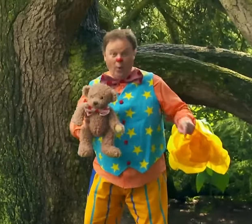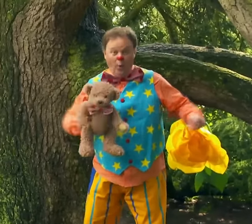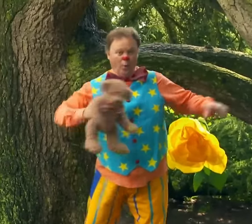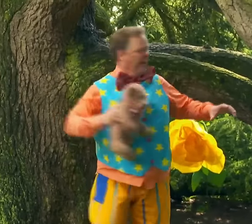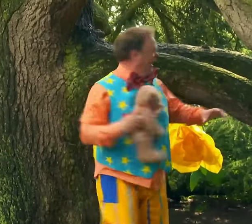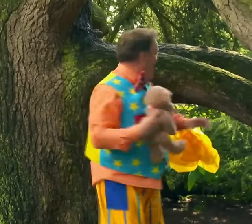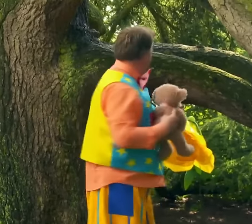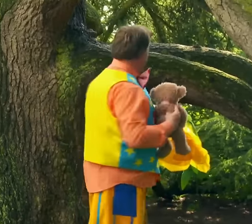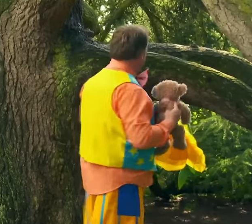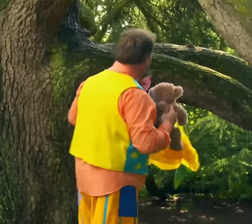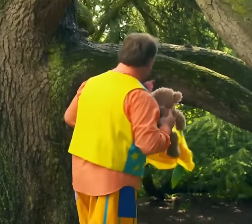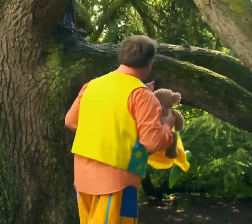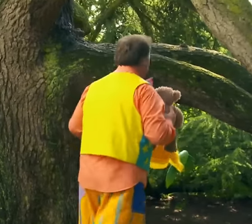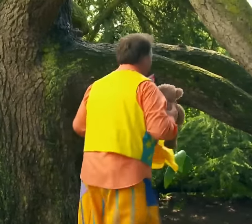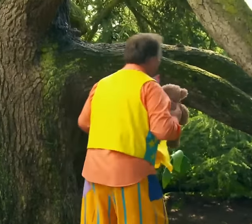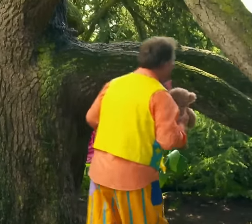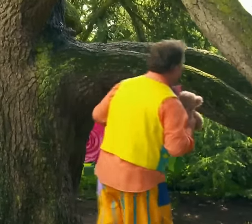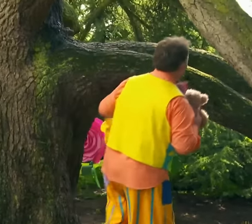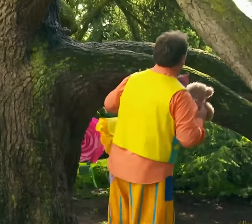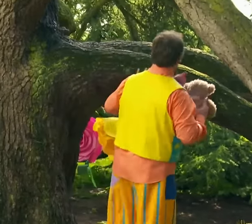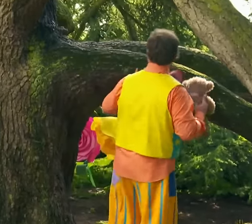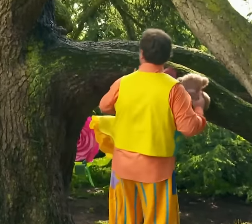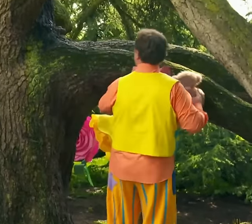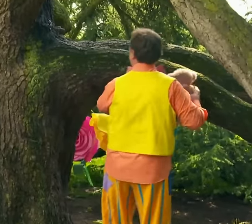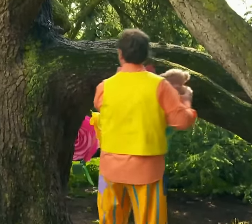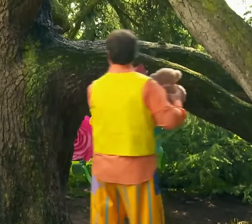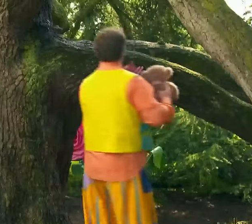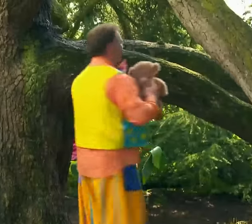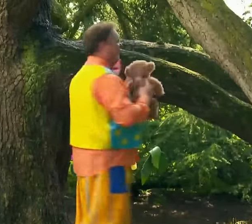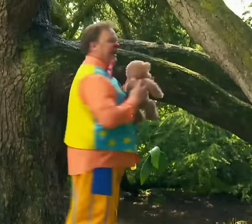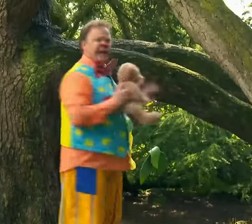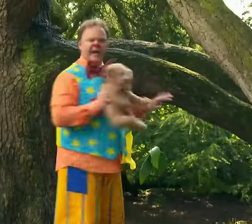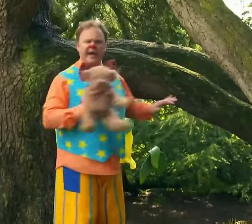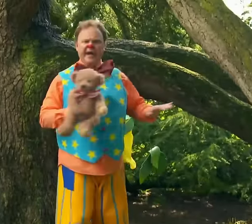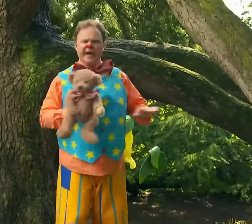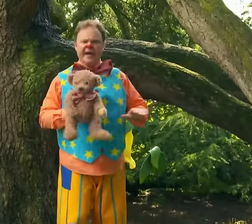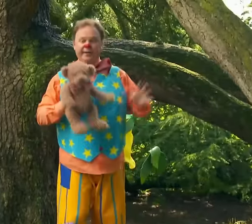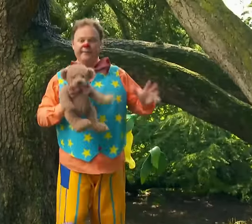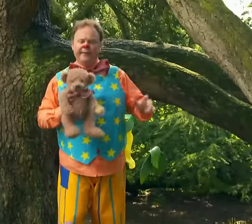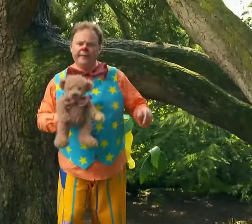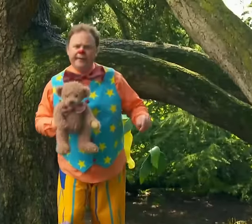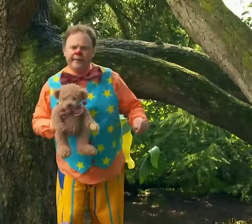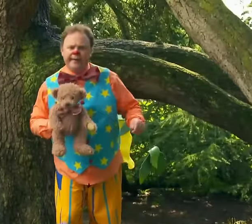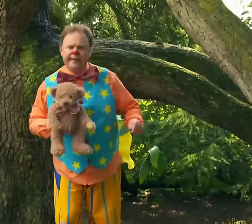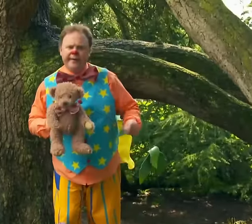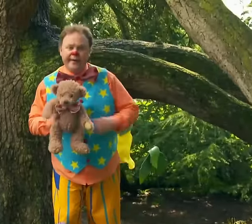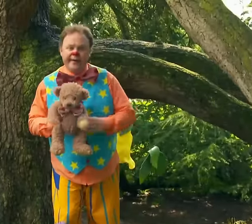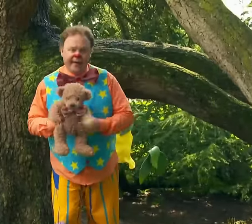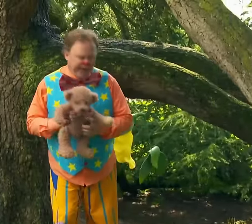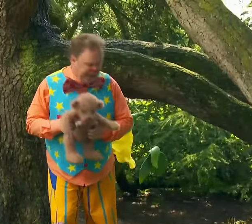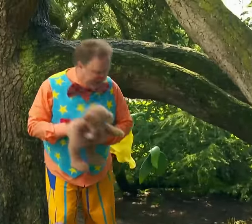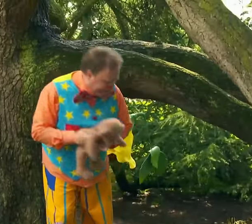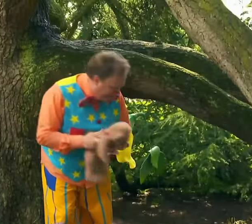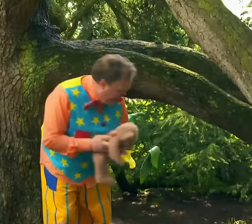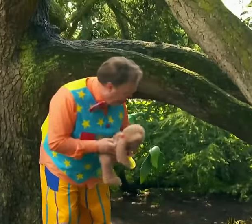Oh! No, Mr. Tumble, behind you, on the ground. On the